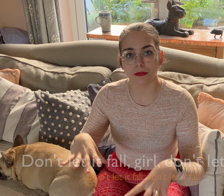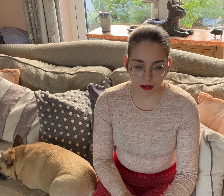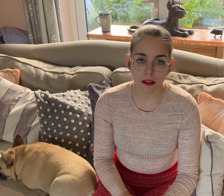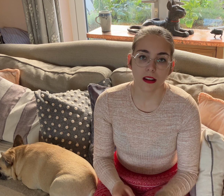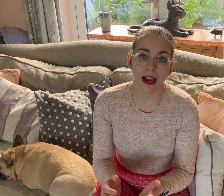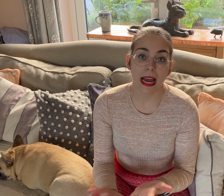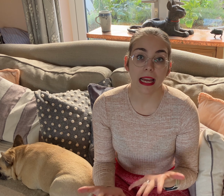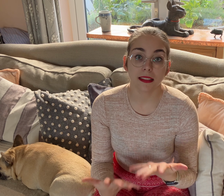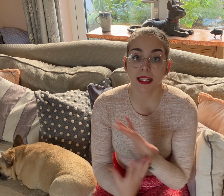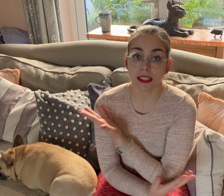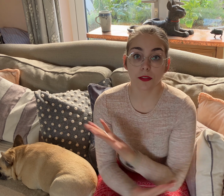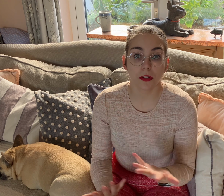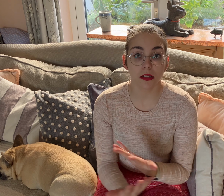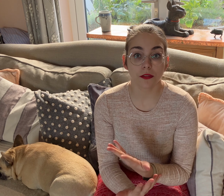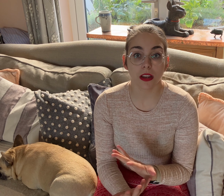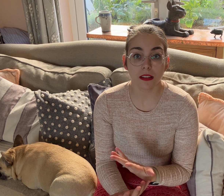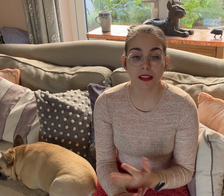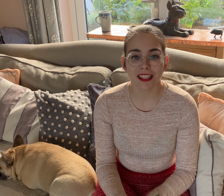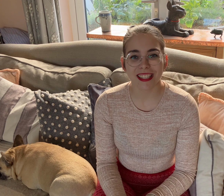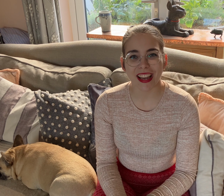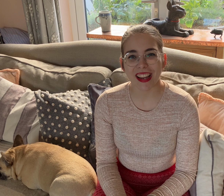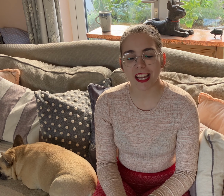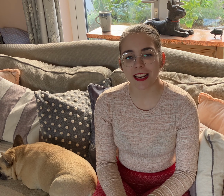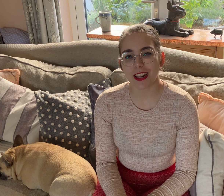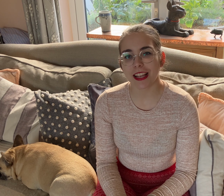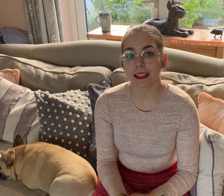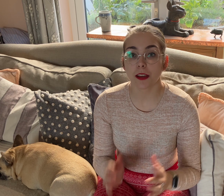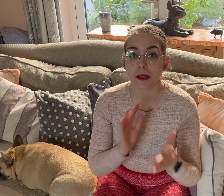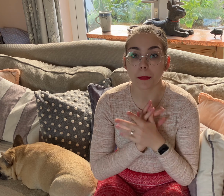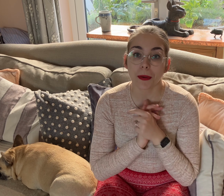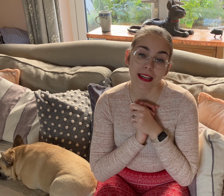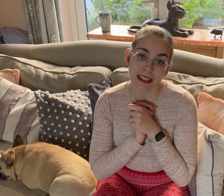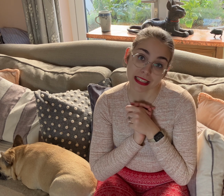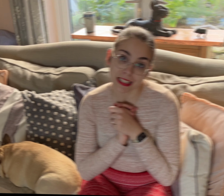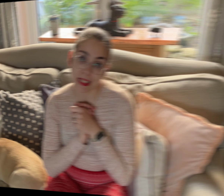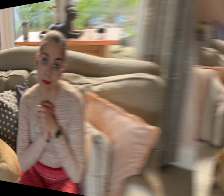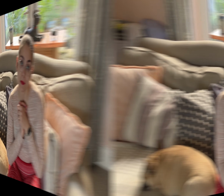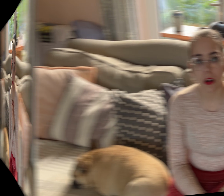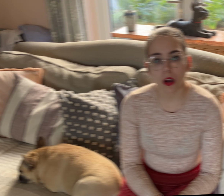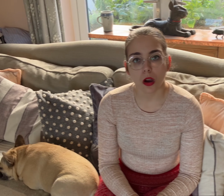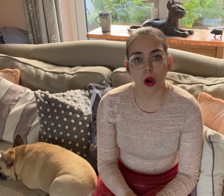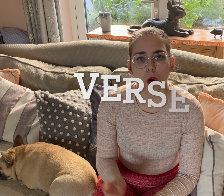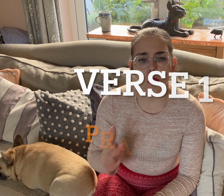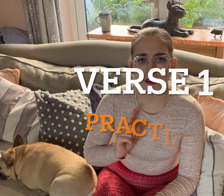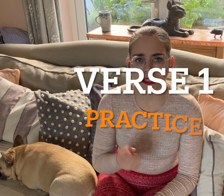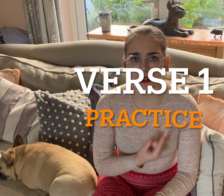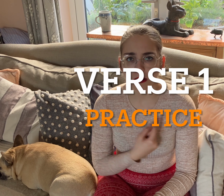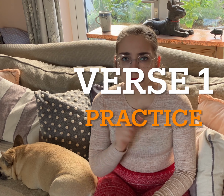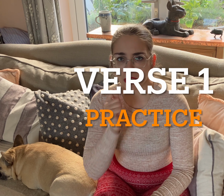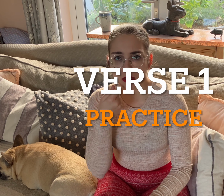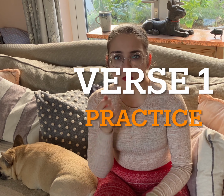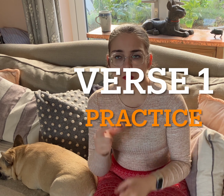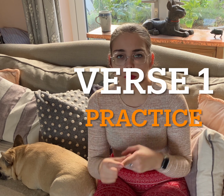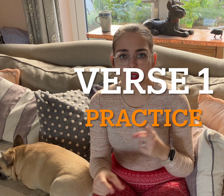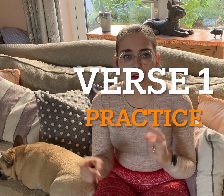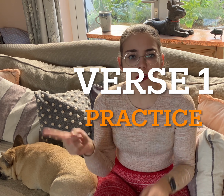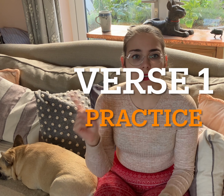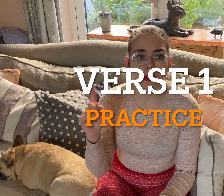And that is the first verse, so let's give it a practice. What's it gonna be, what we're gonna do, so